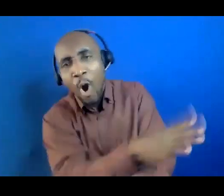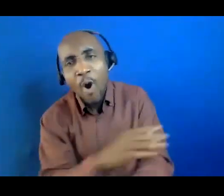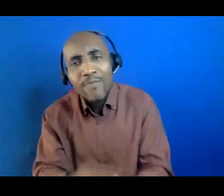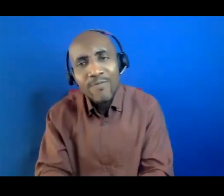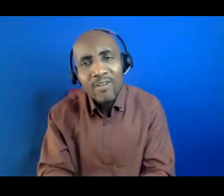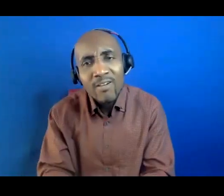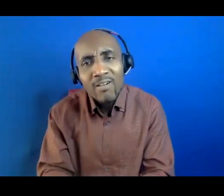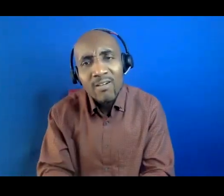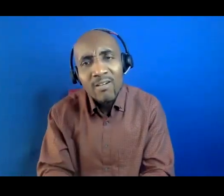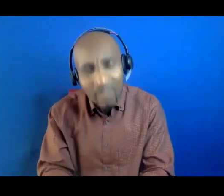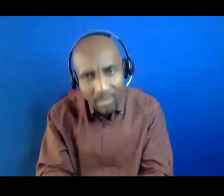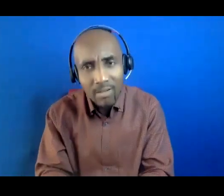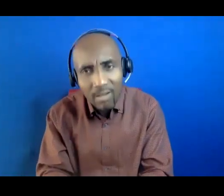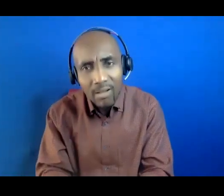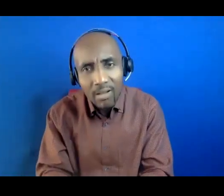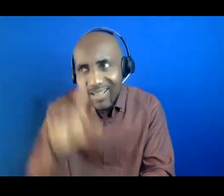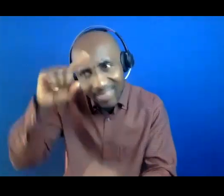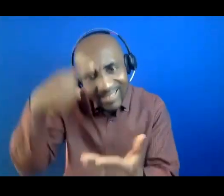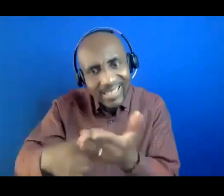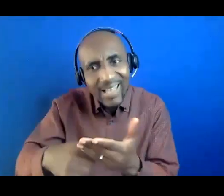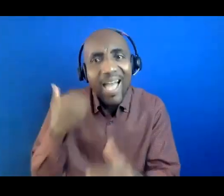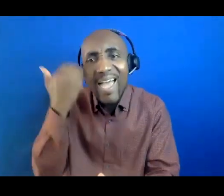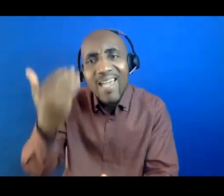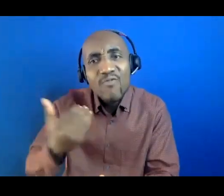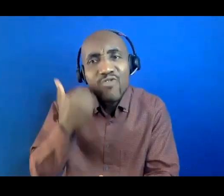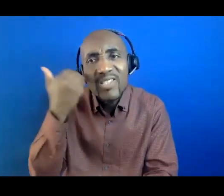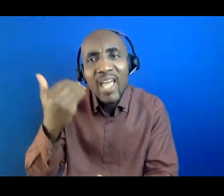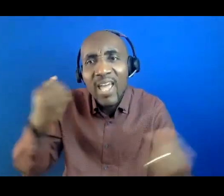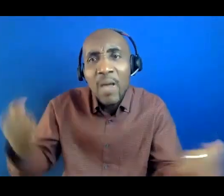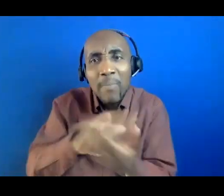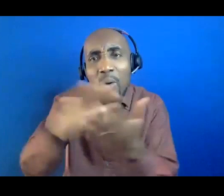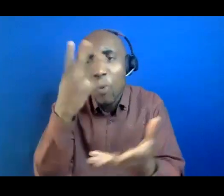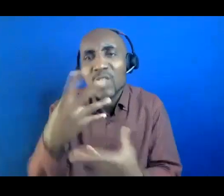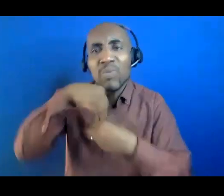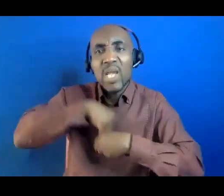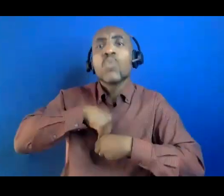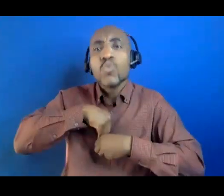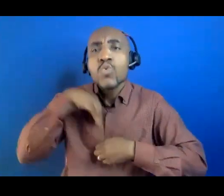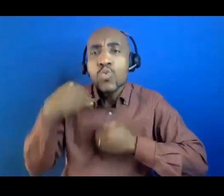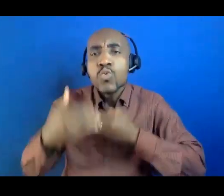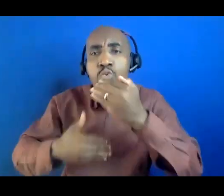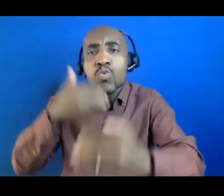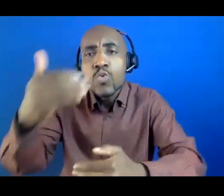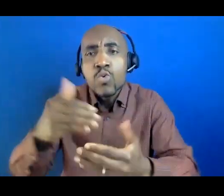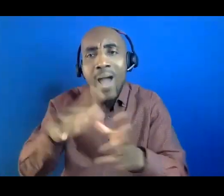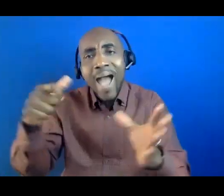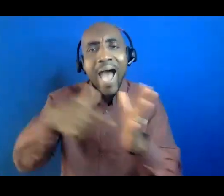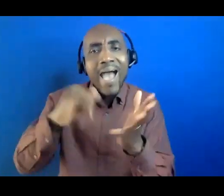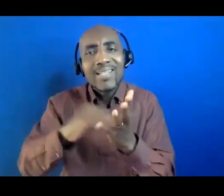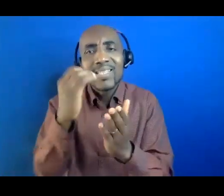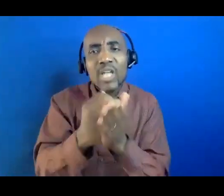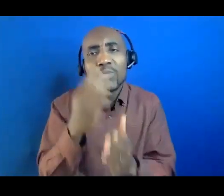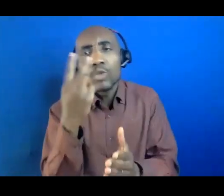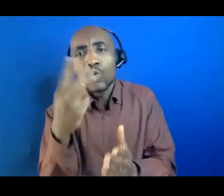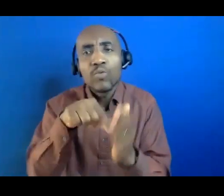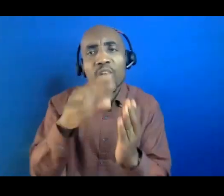they chose to live every day enabled by the power of the Holy Spirit. In Acts 2, verses 4-7, we